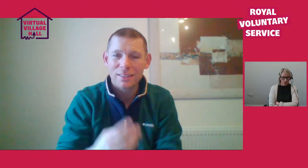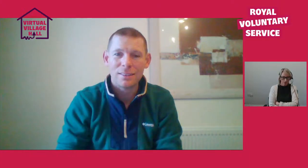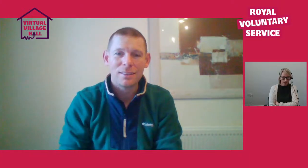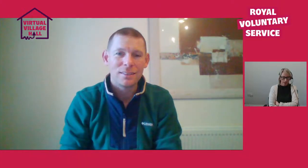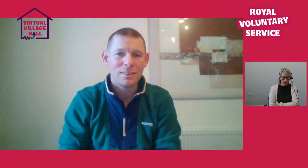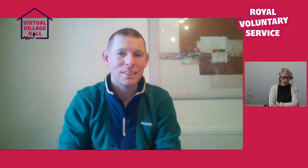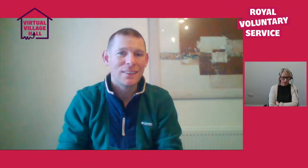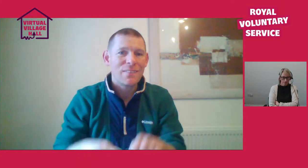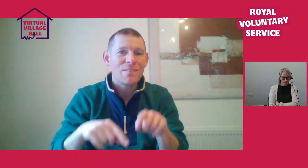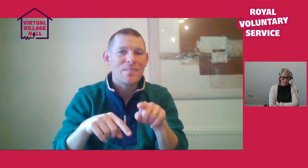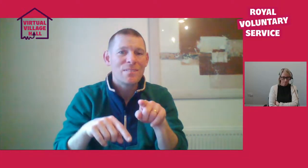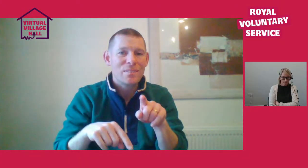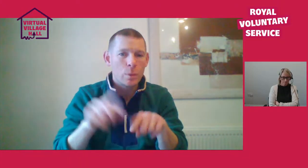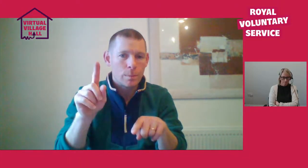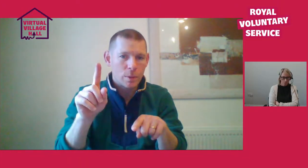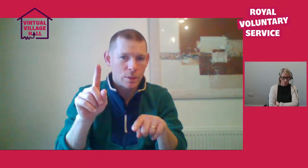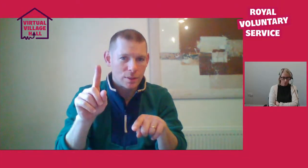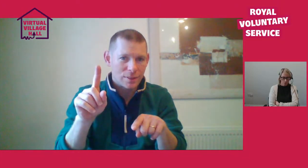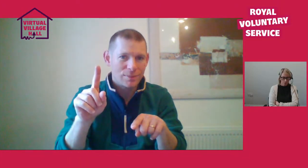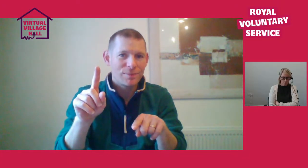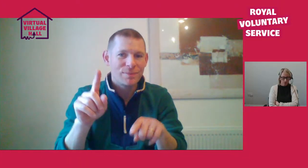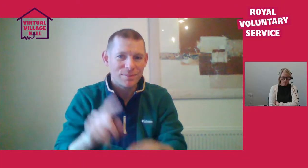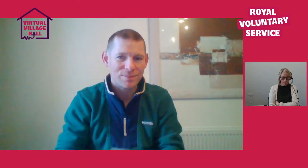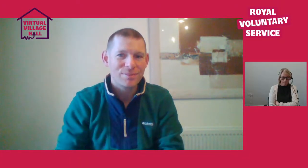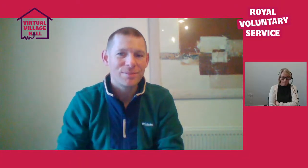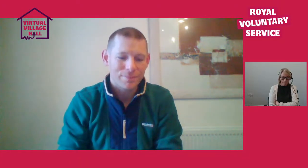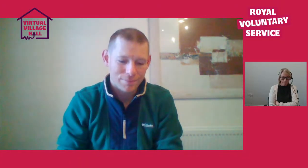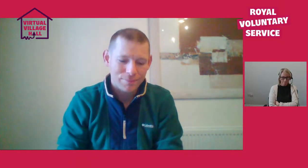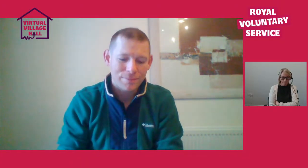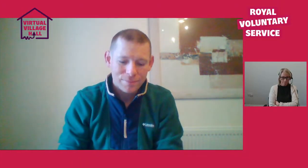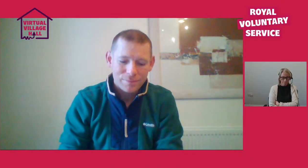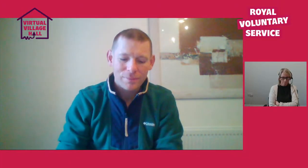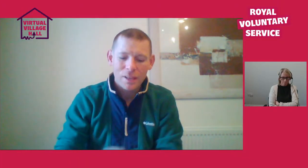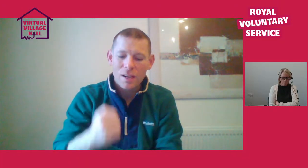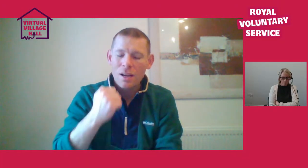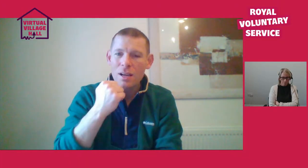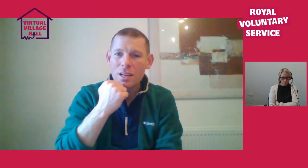Number 3 was football.